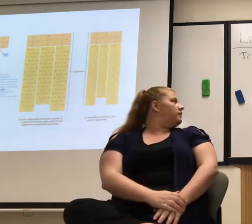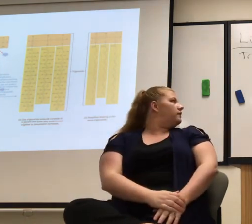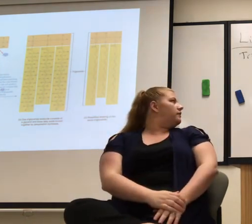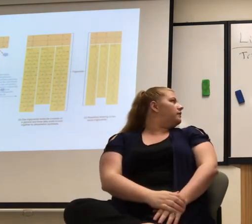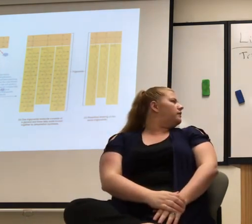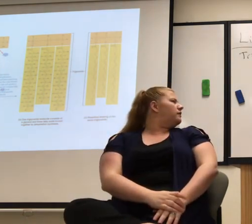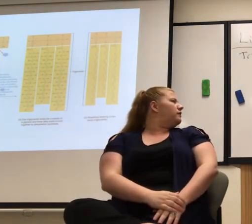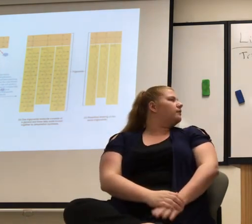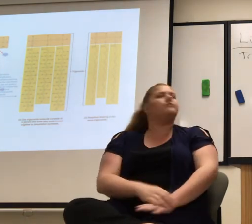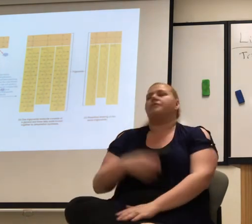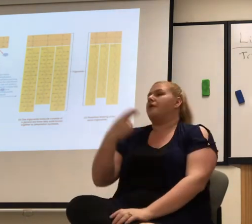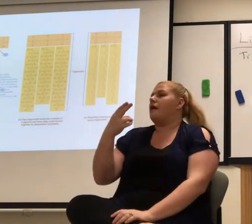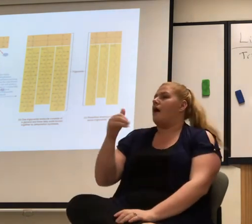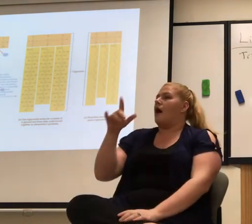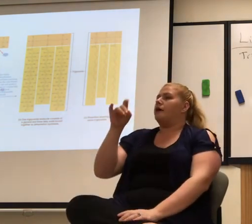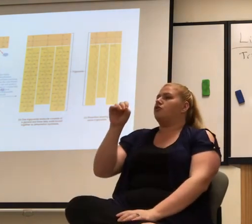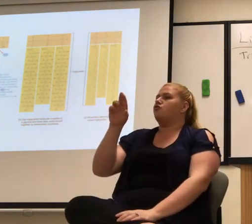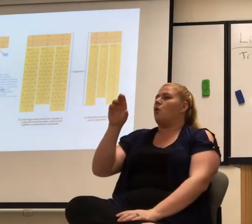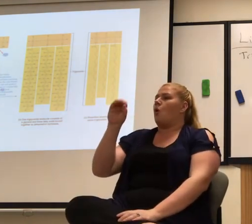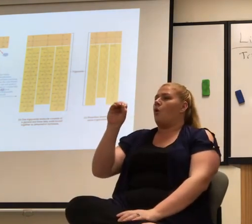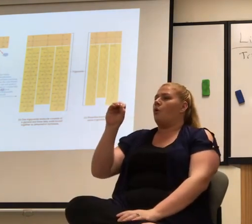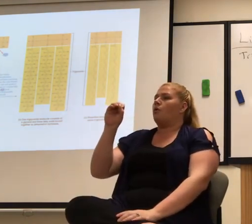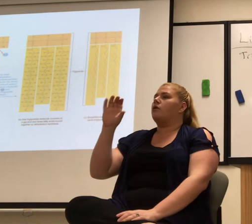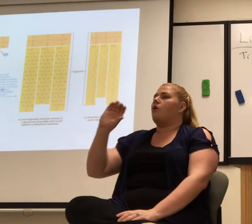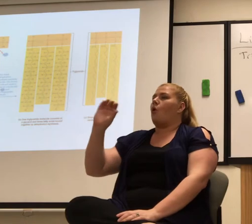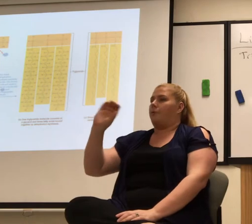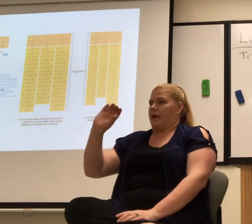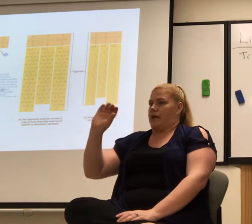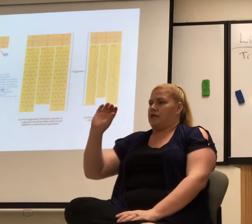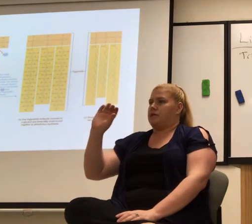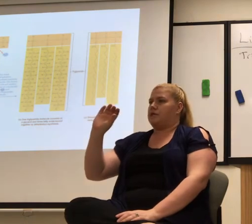is a hydrocarbon